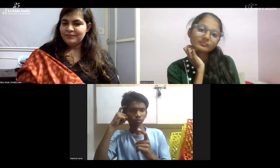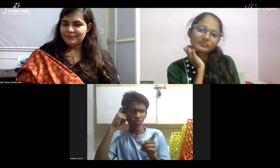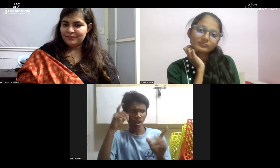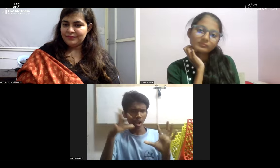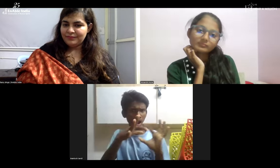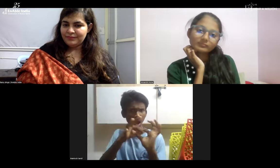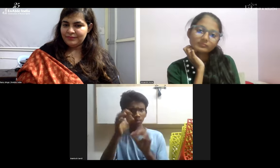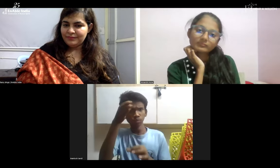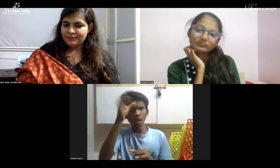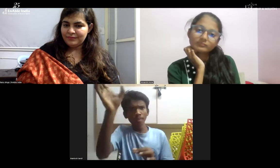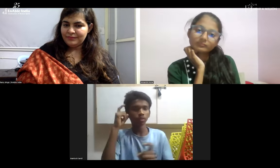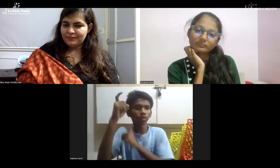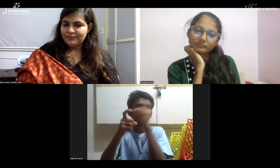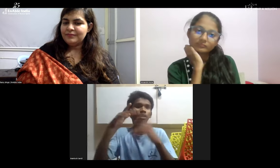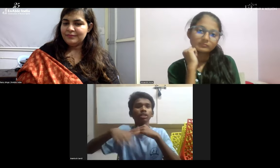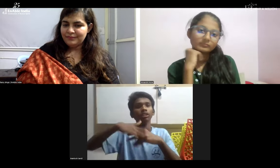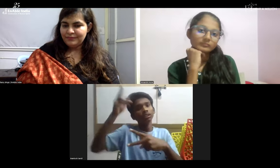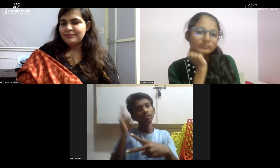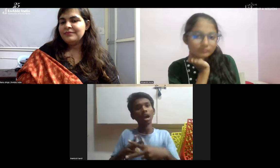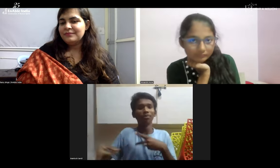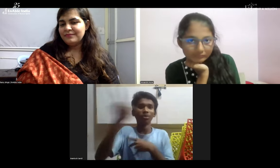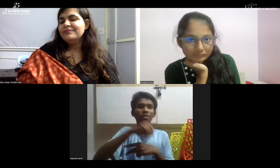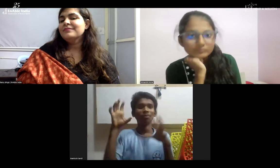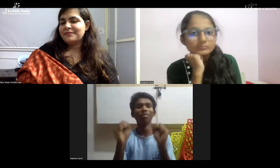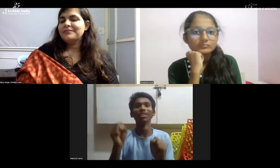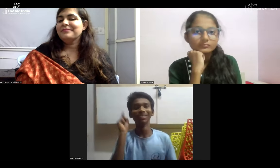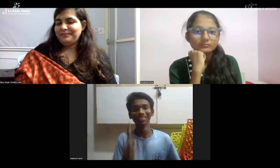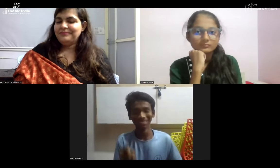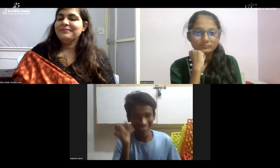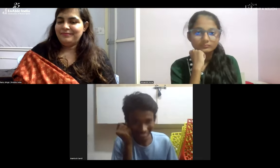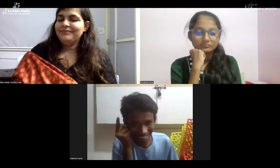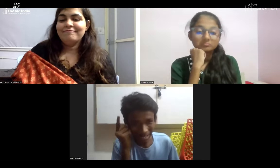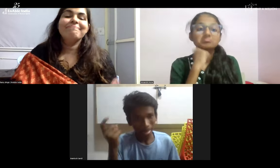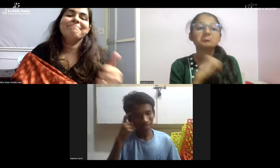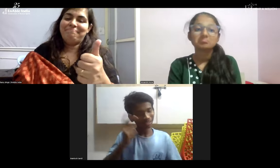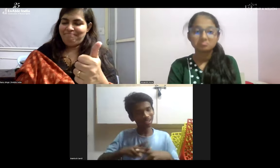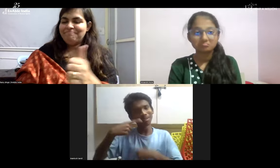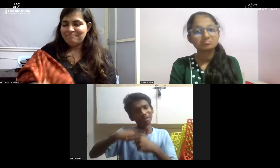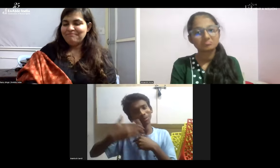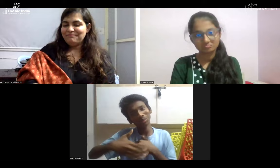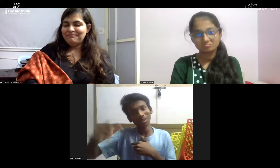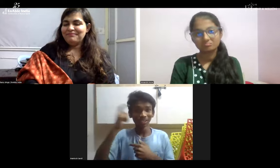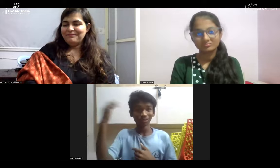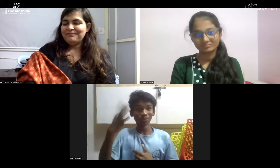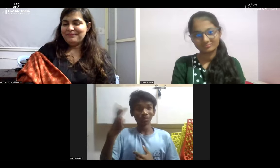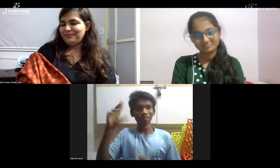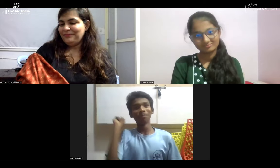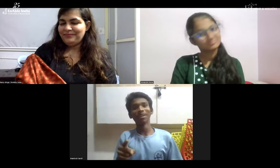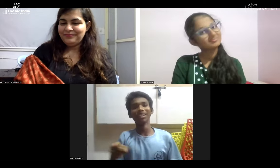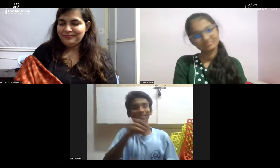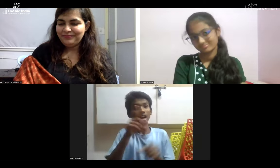in the home, you need to create a more positive and healthy environment so that the change comes, so the change comes from